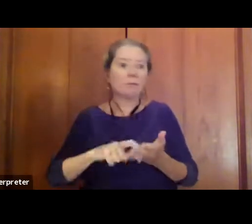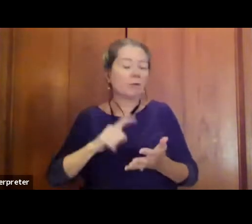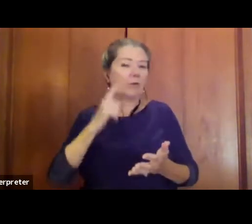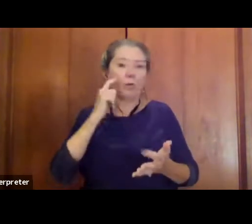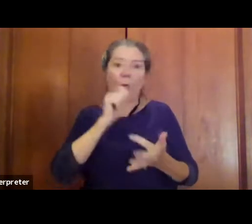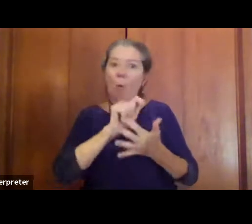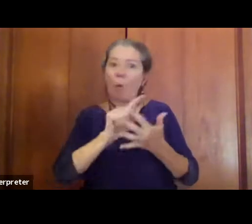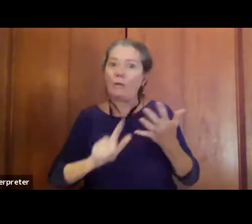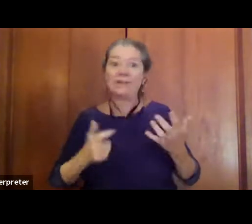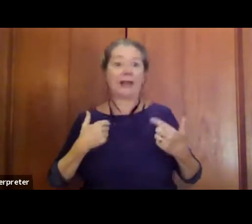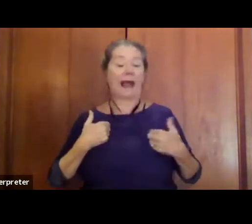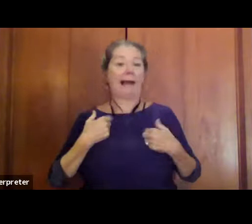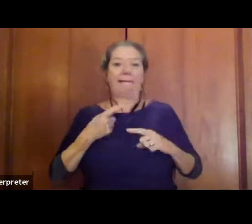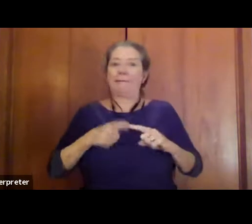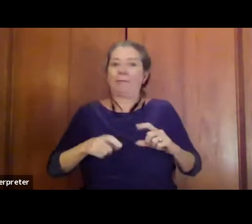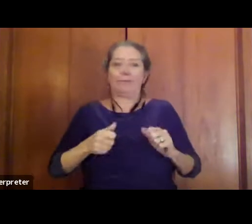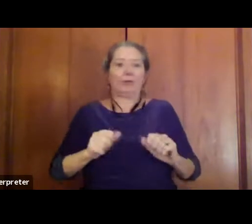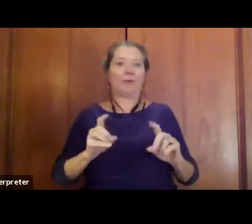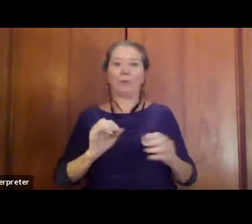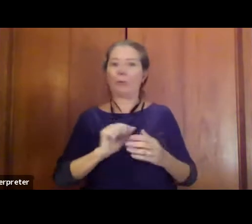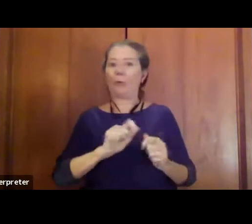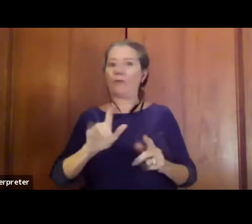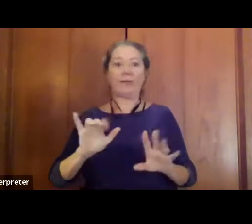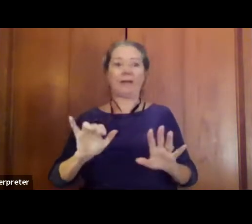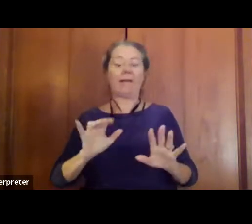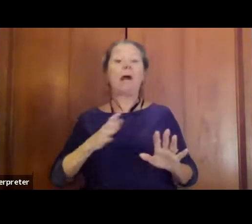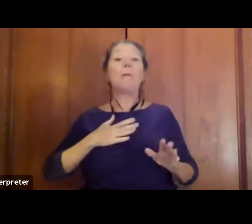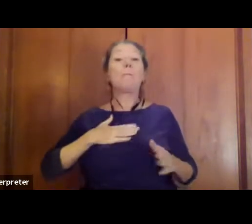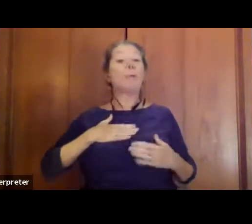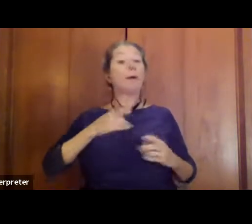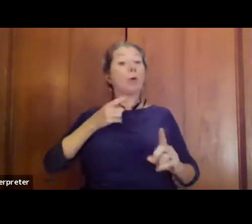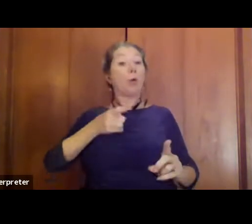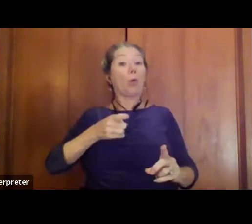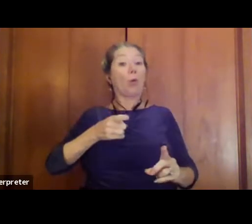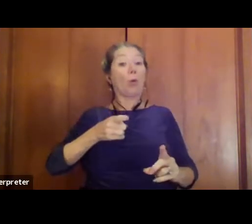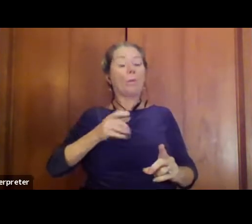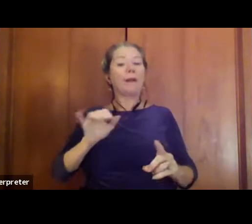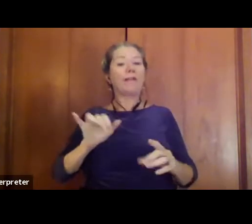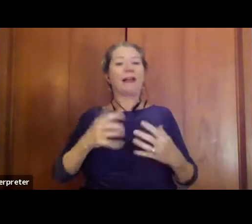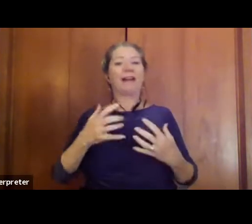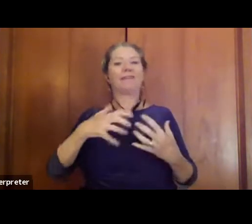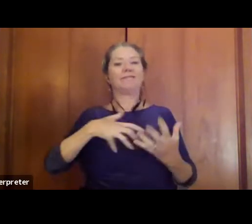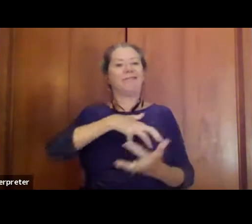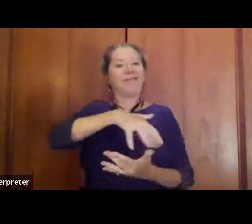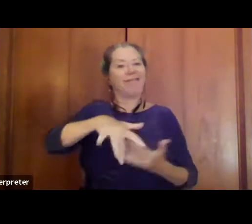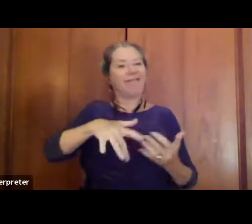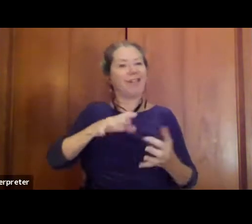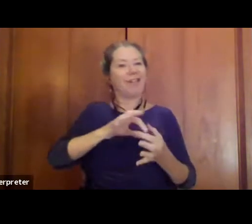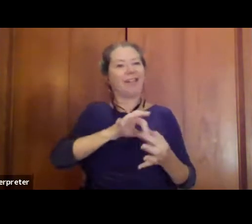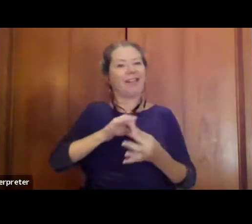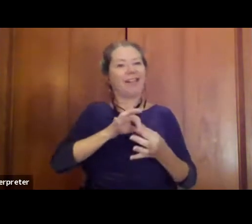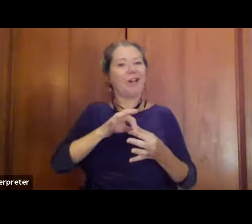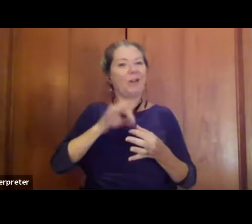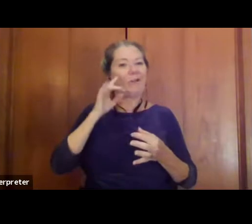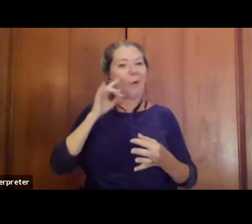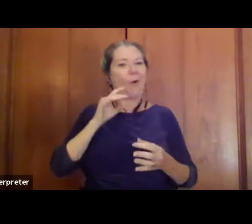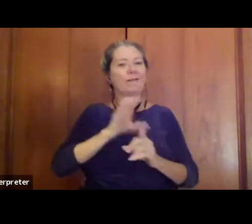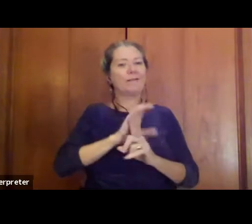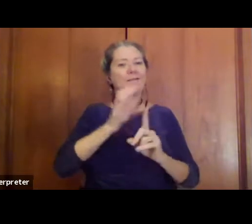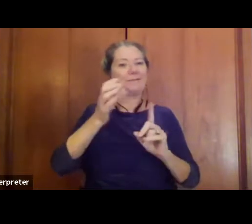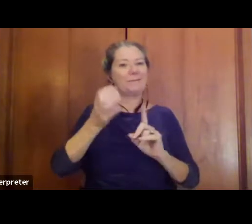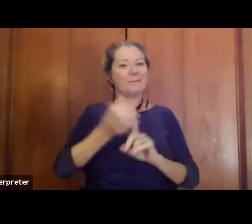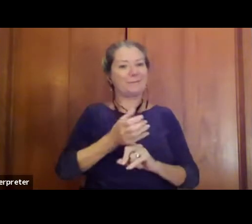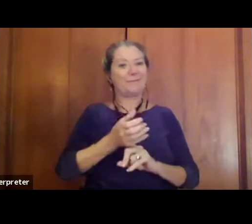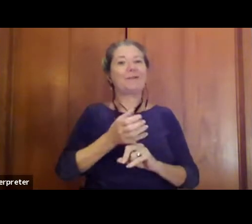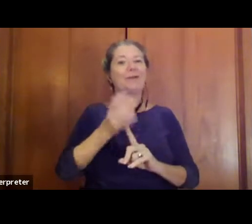these things. No, my goal is more to be like an amuse-bouche for Hispanic heritage. If you're not familiar with this French